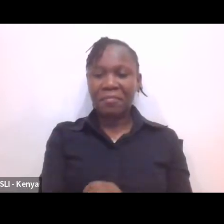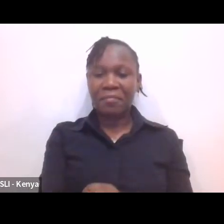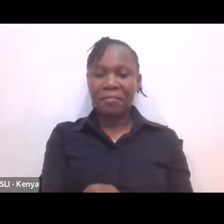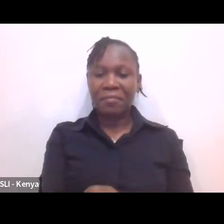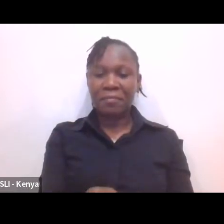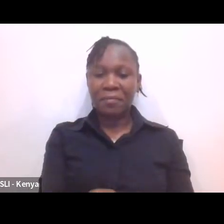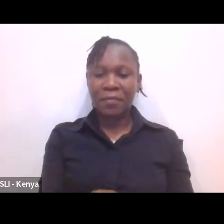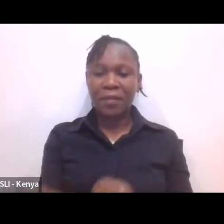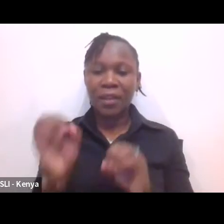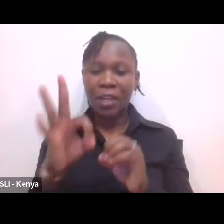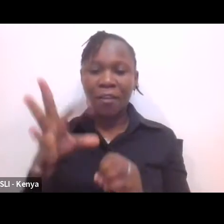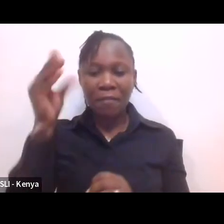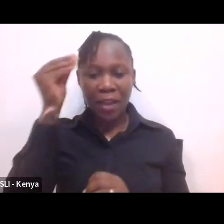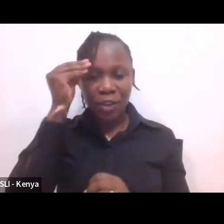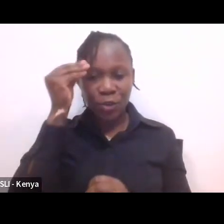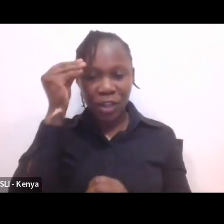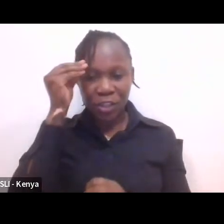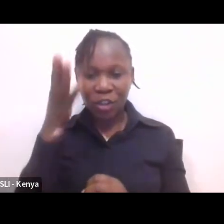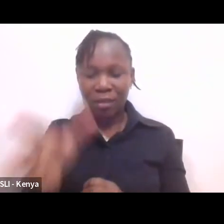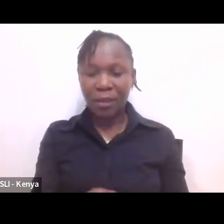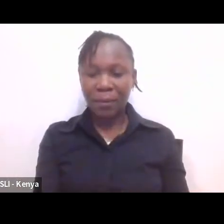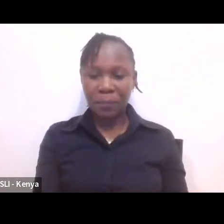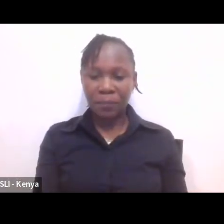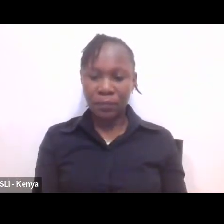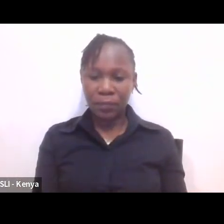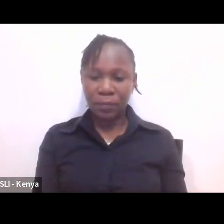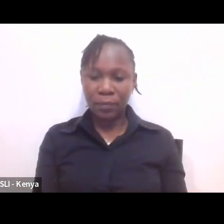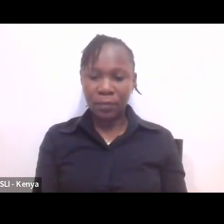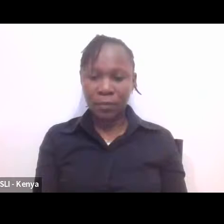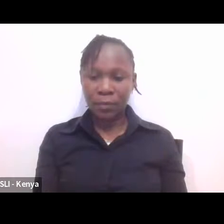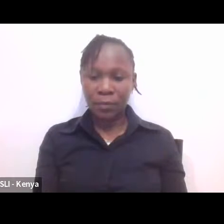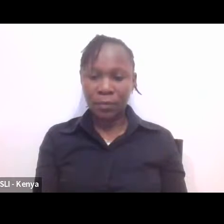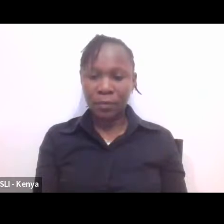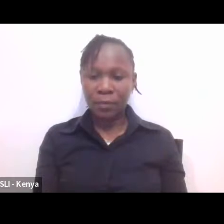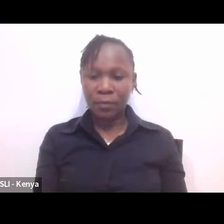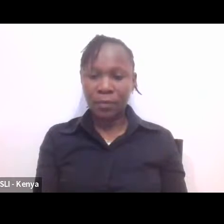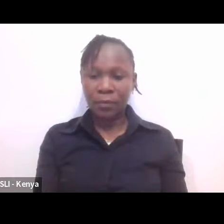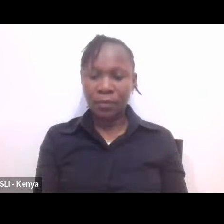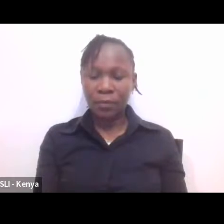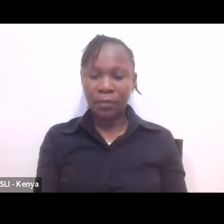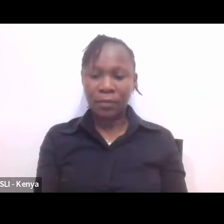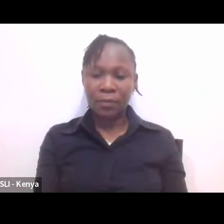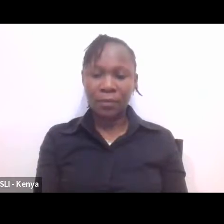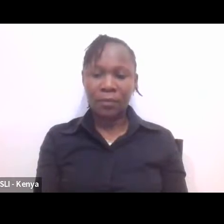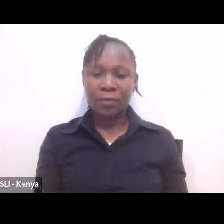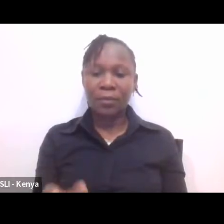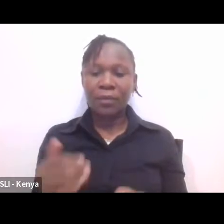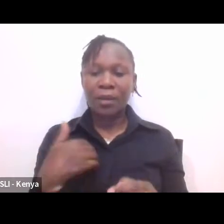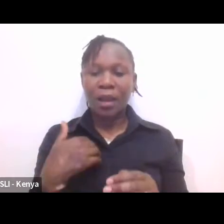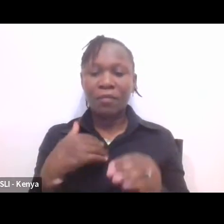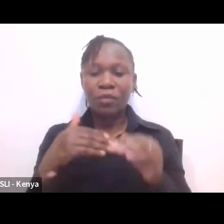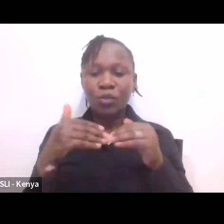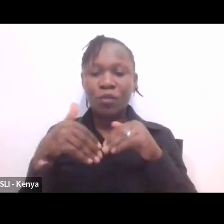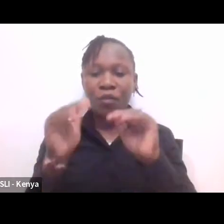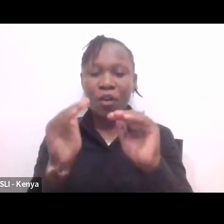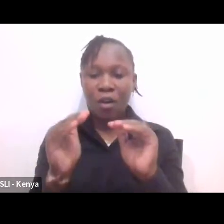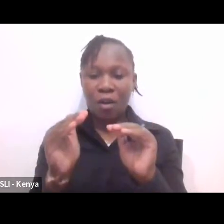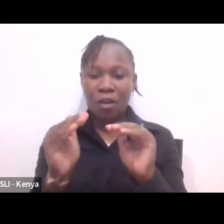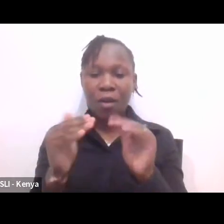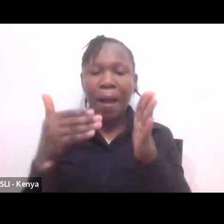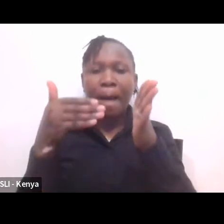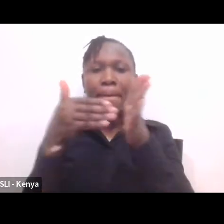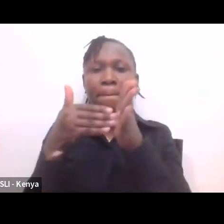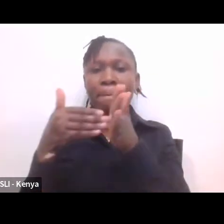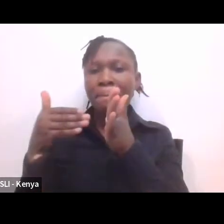tasks and to achieve in ways that had been impossible for him. His barriers were still there, but he